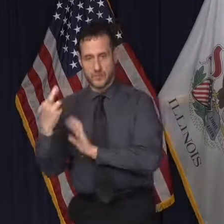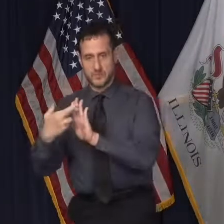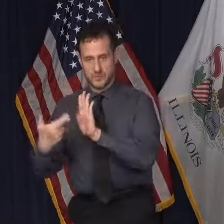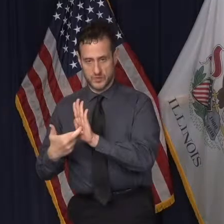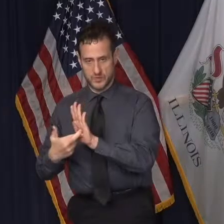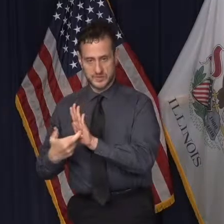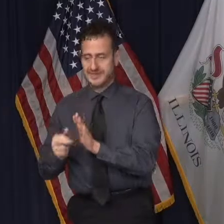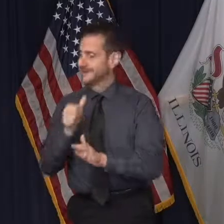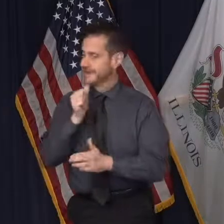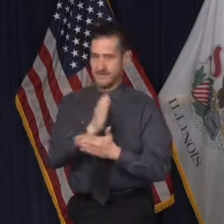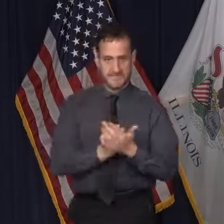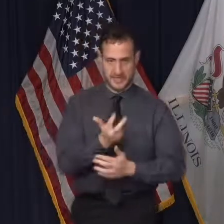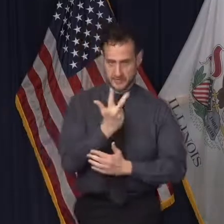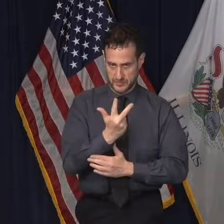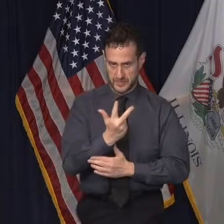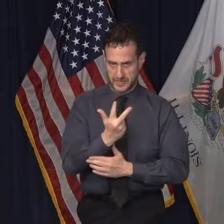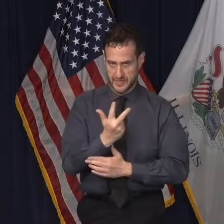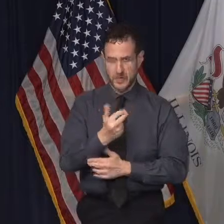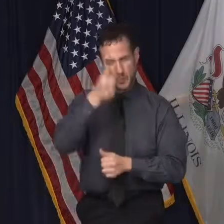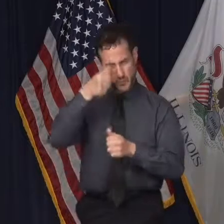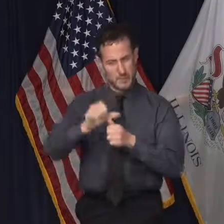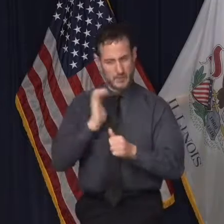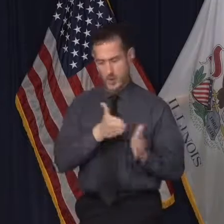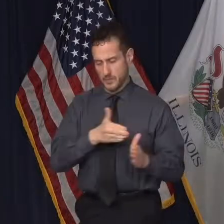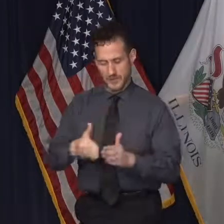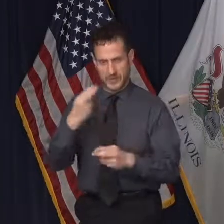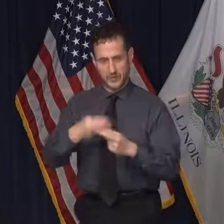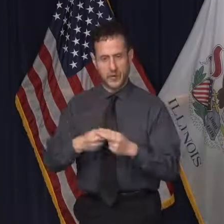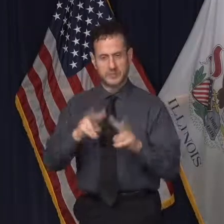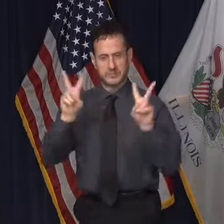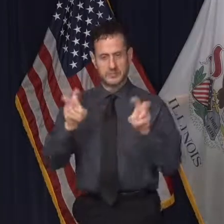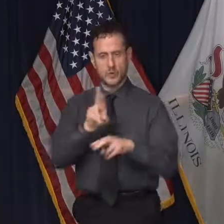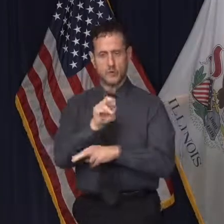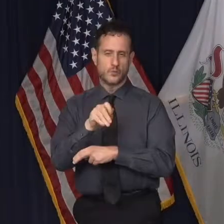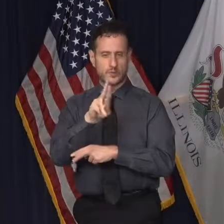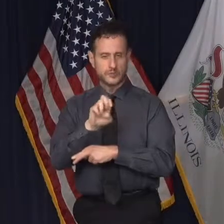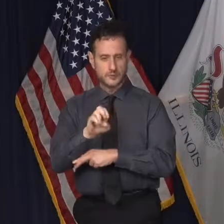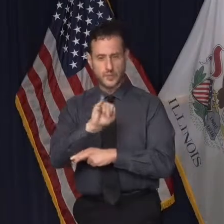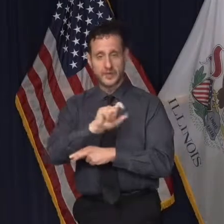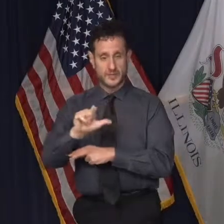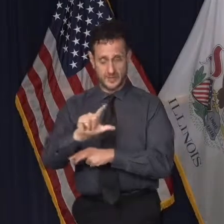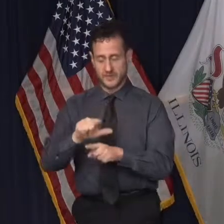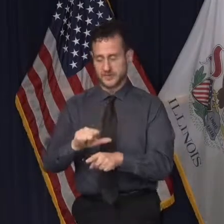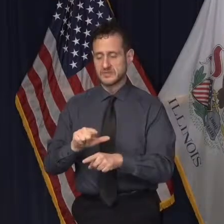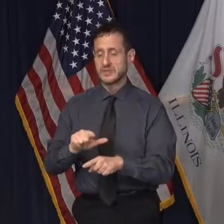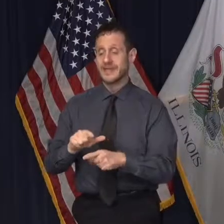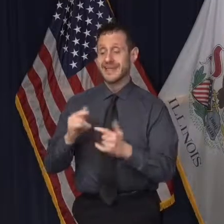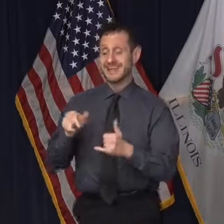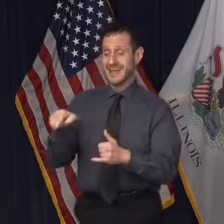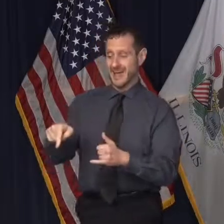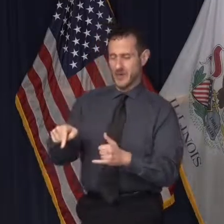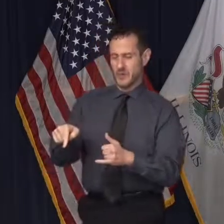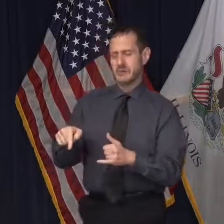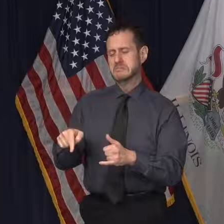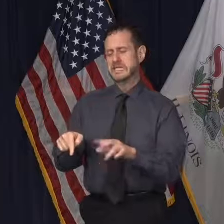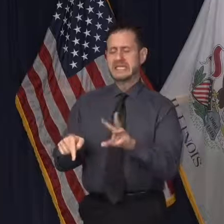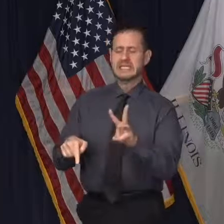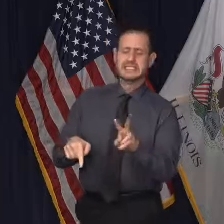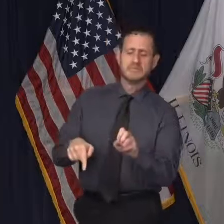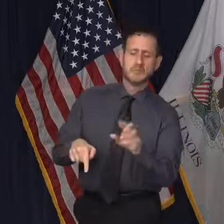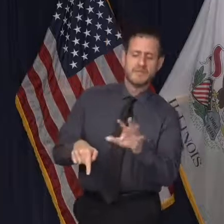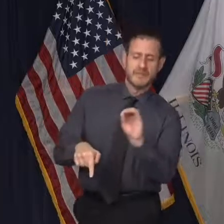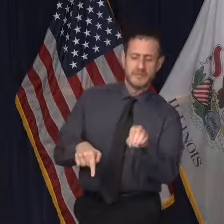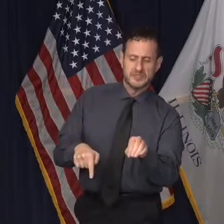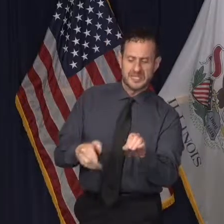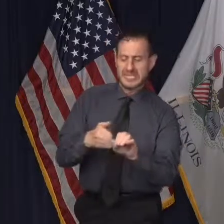mitigations under the Restore Illinois plan. At this time, the Region 7 positivity average falls between 6.5